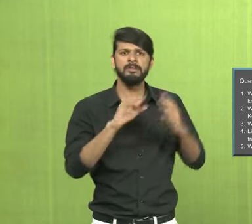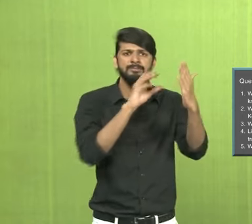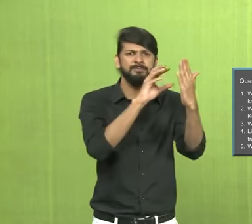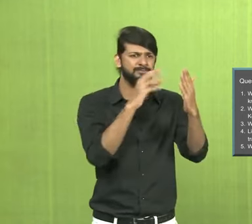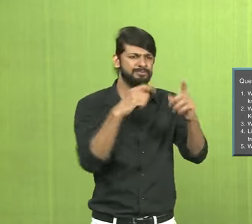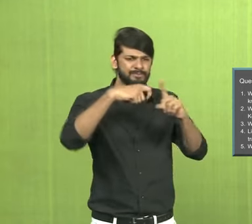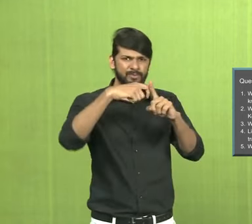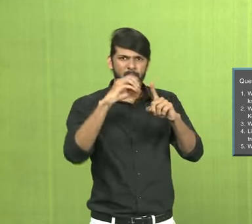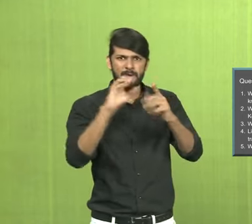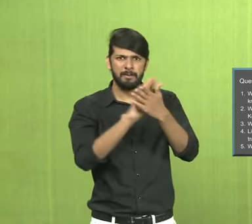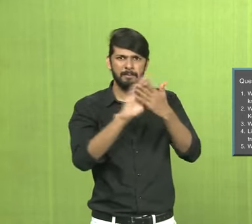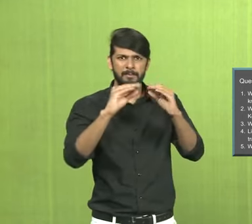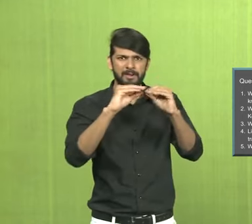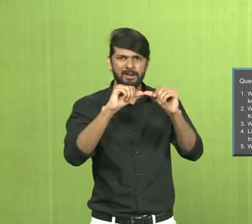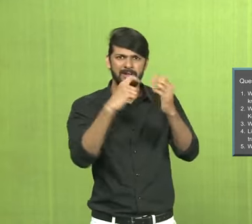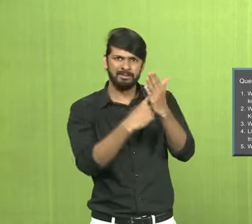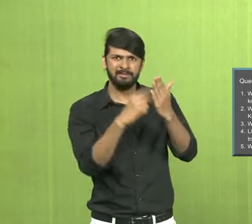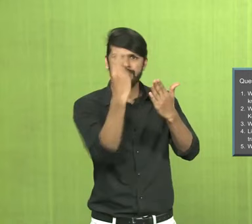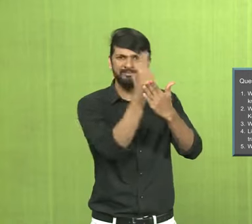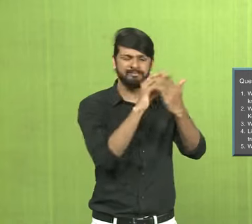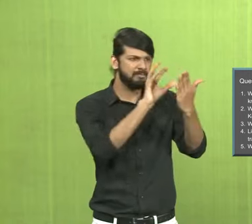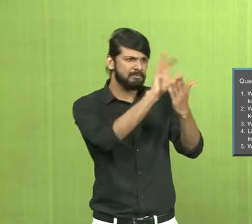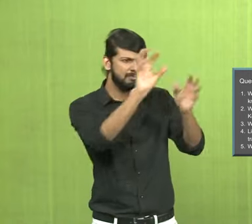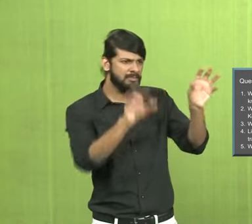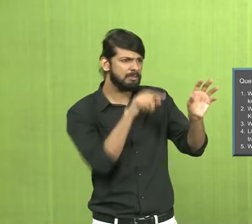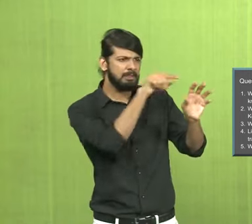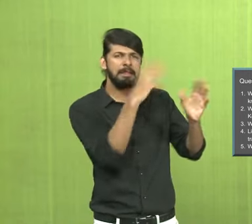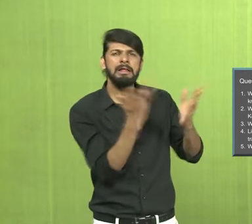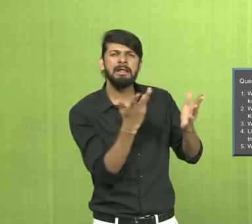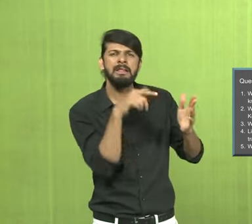What are the main motifs in the Kohbar Ghor painting?